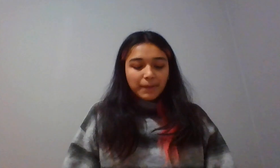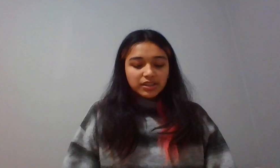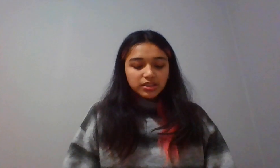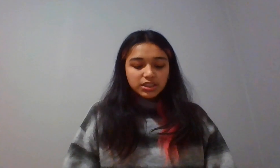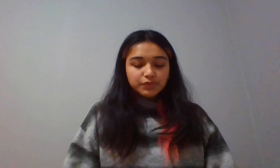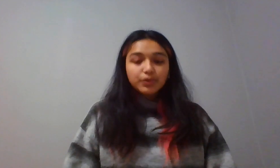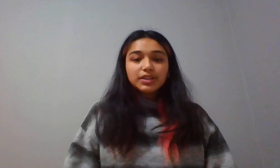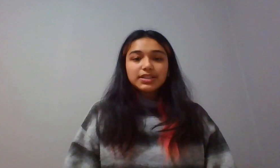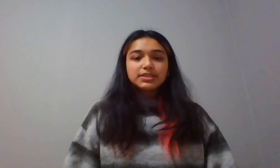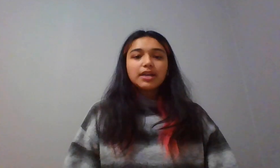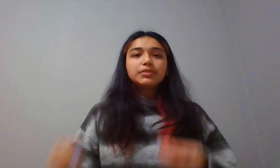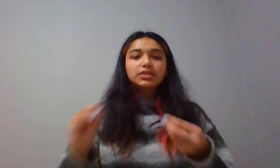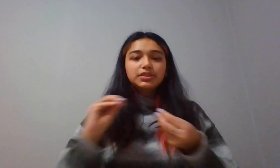My 13th word is number.